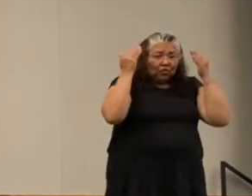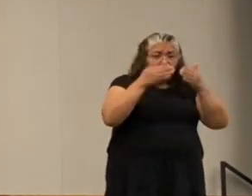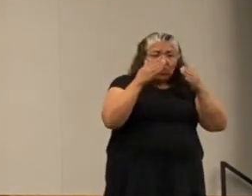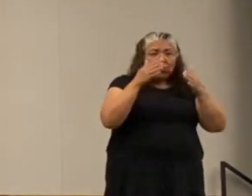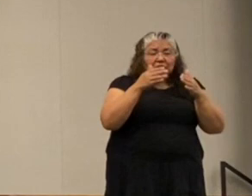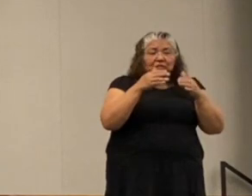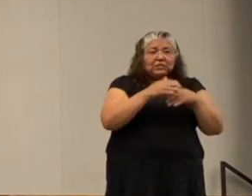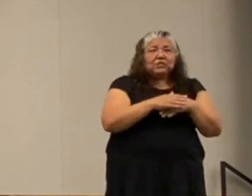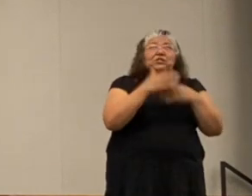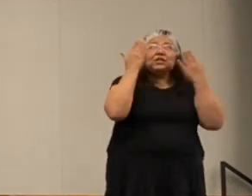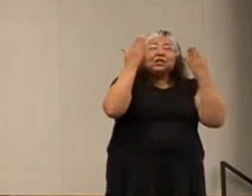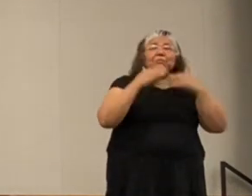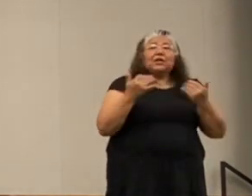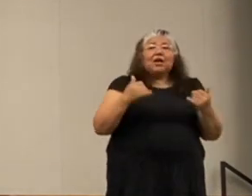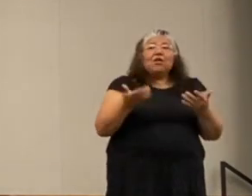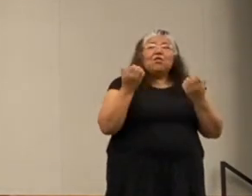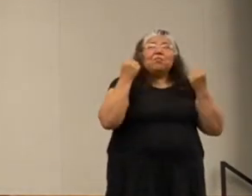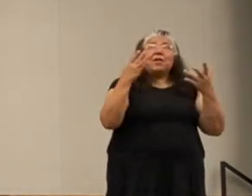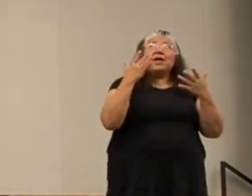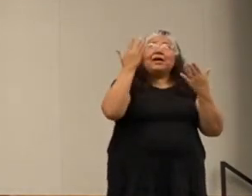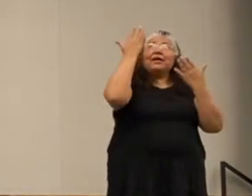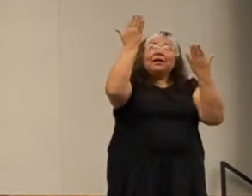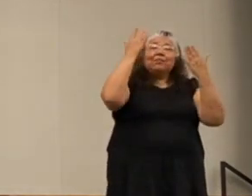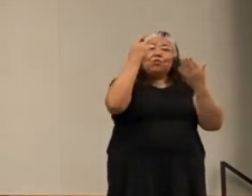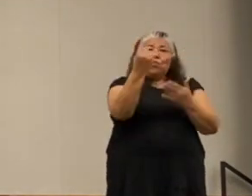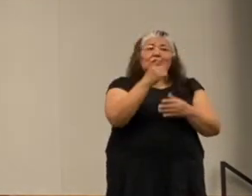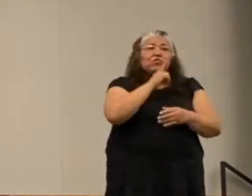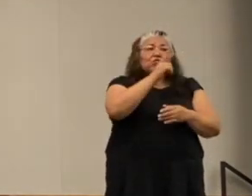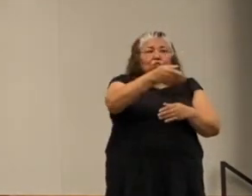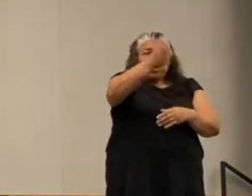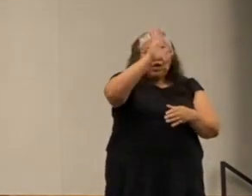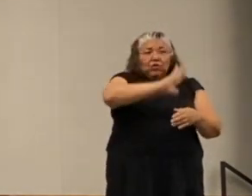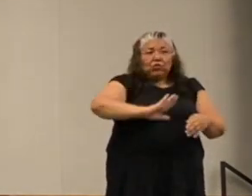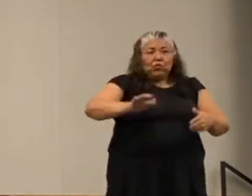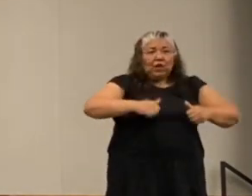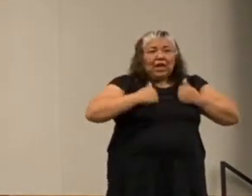over to him. Make him the one true God in your life.